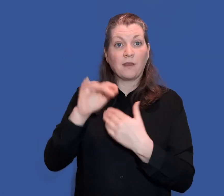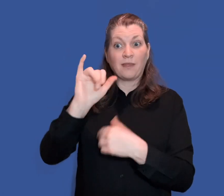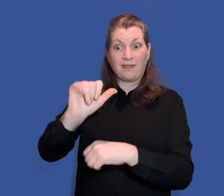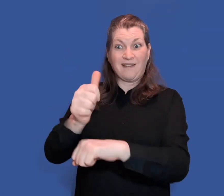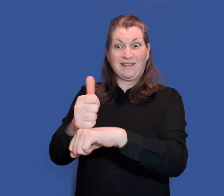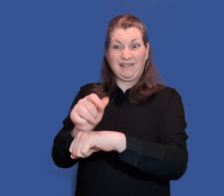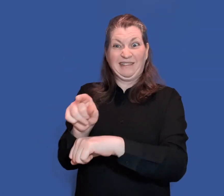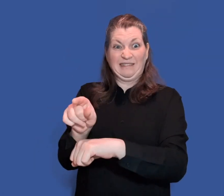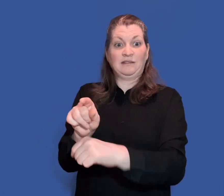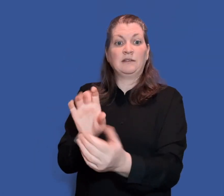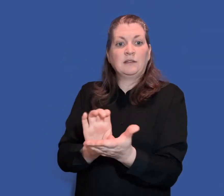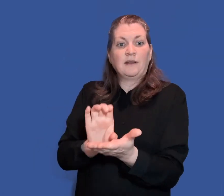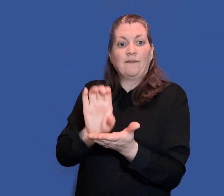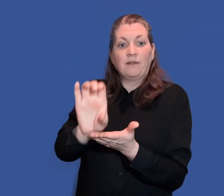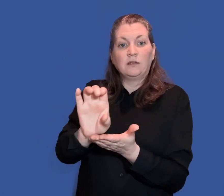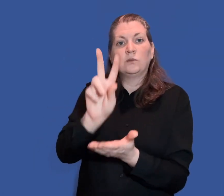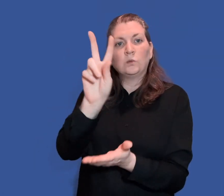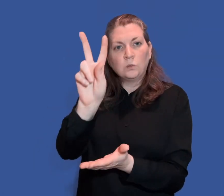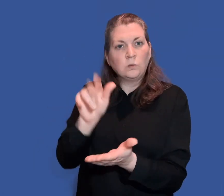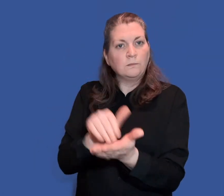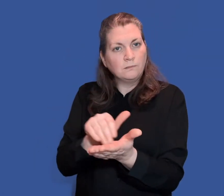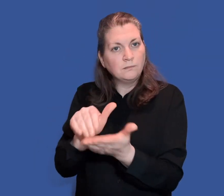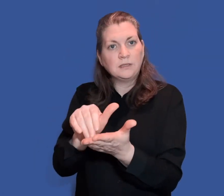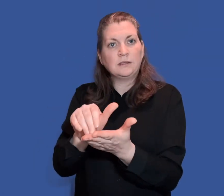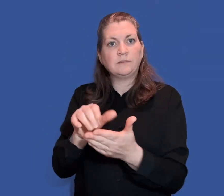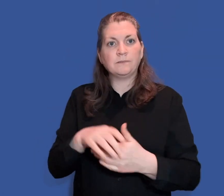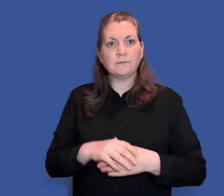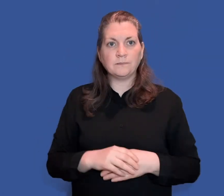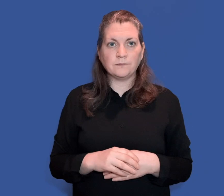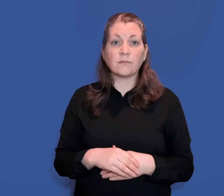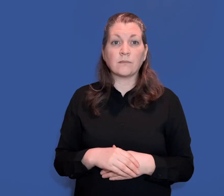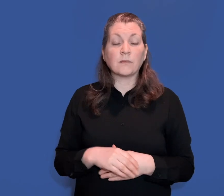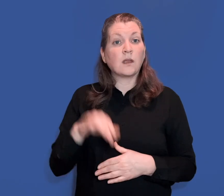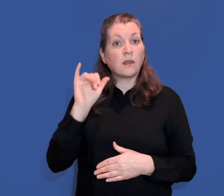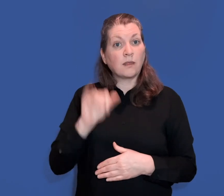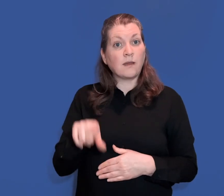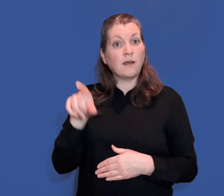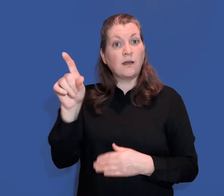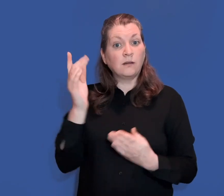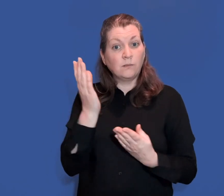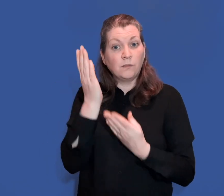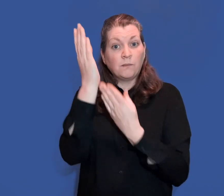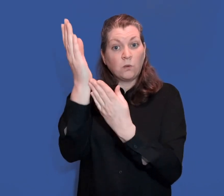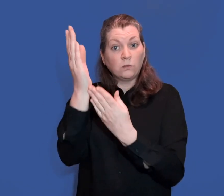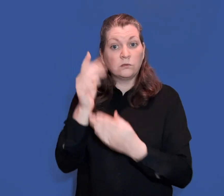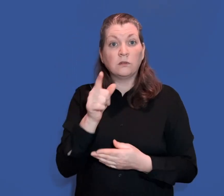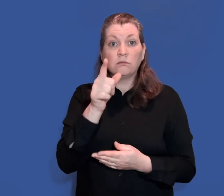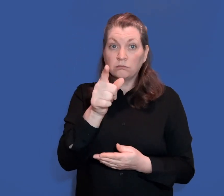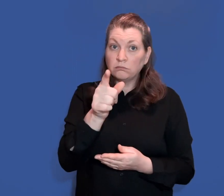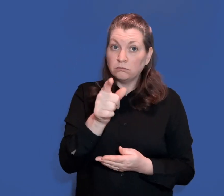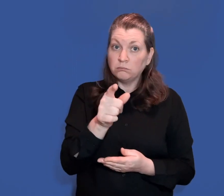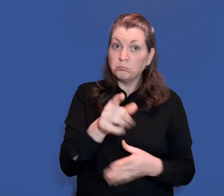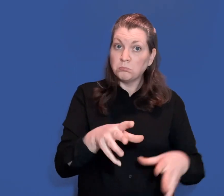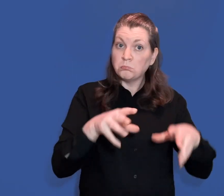3 is for other funds to be allocated by the Rhode Island State Council of the Arts for $2 million.